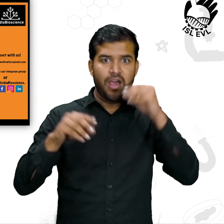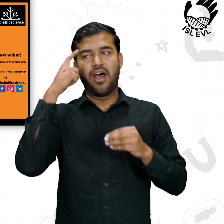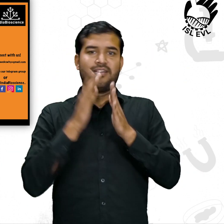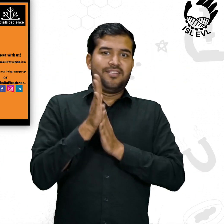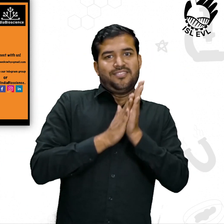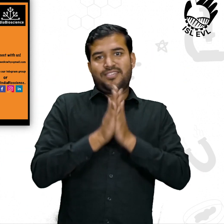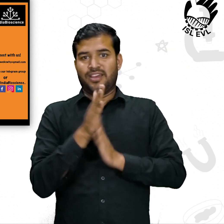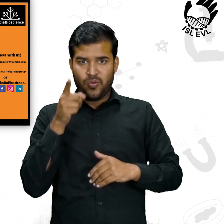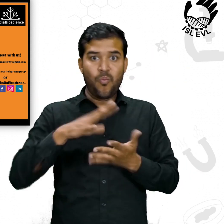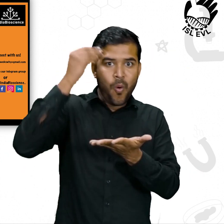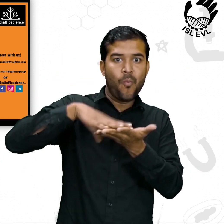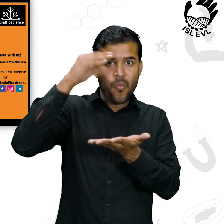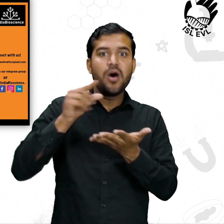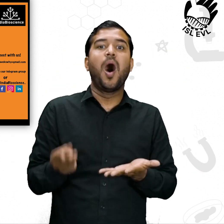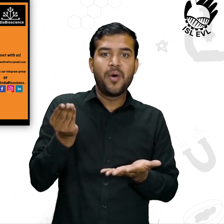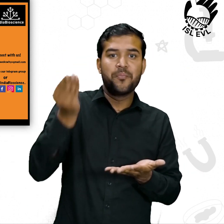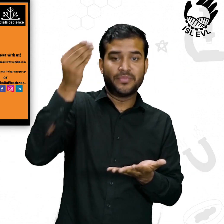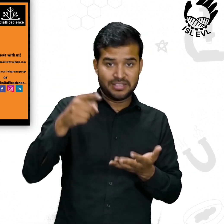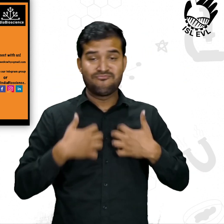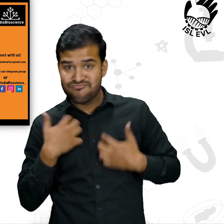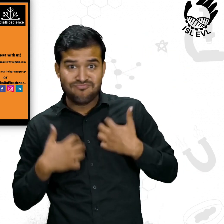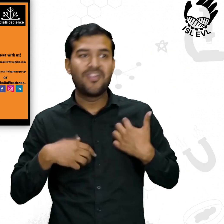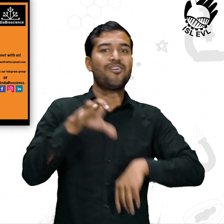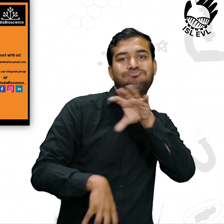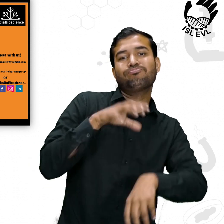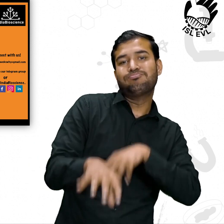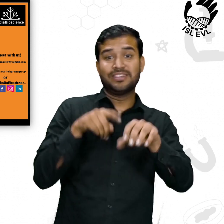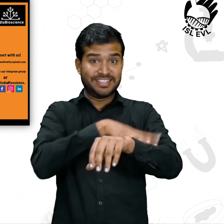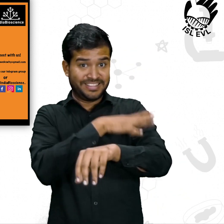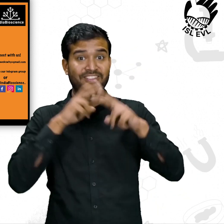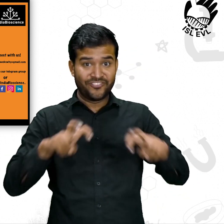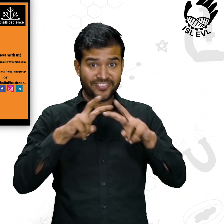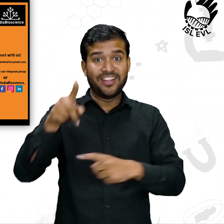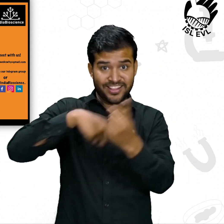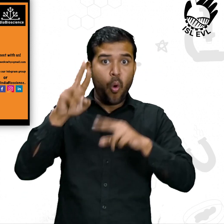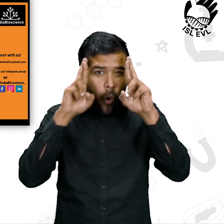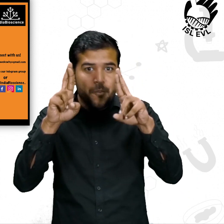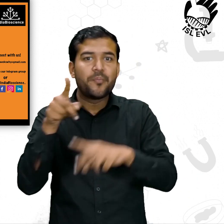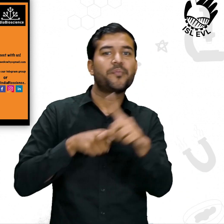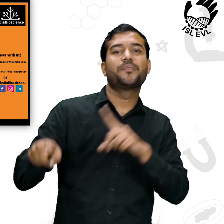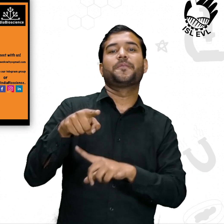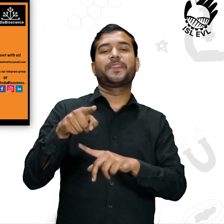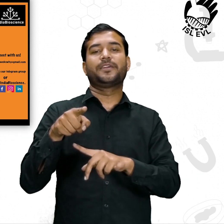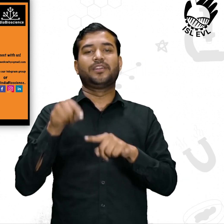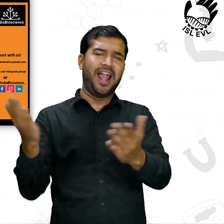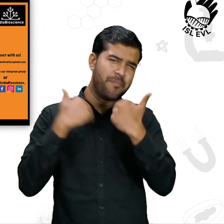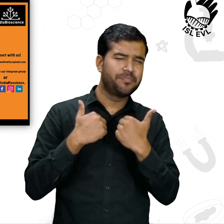tiger researcher, right, Utsuka? Absolutely, Jigyasa. Follow us on our social media and let